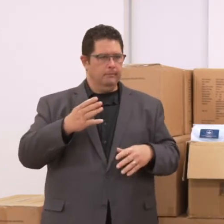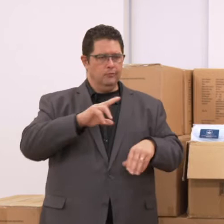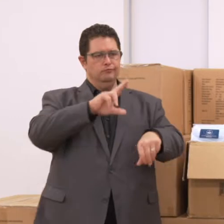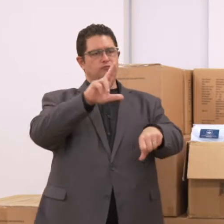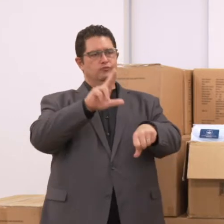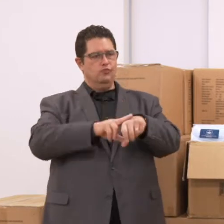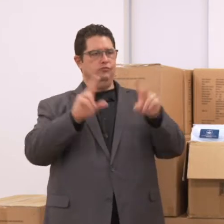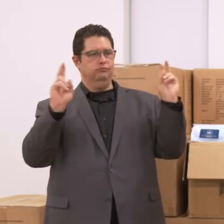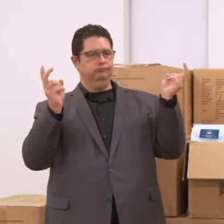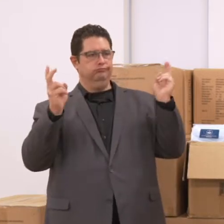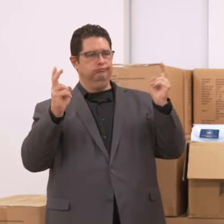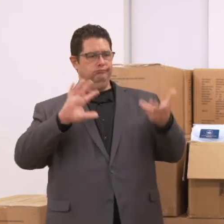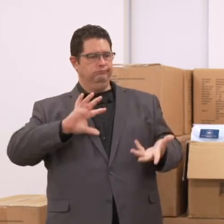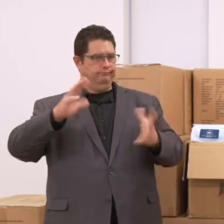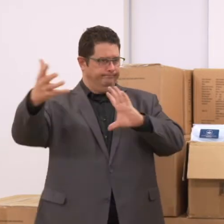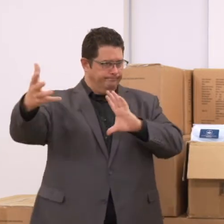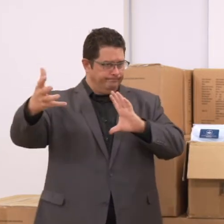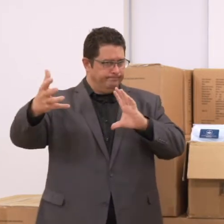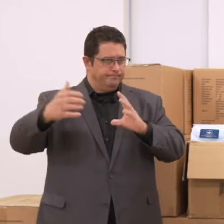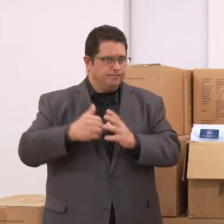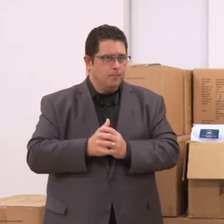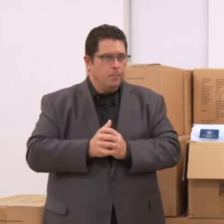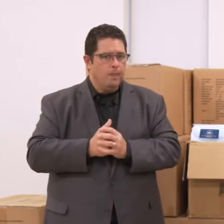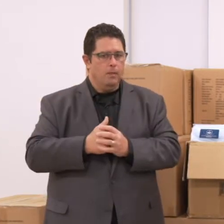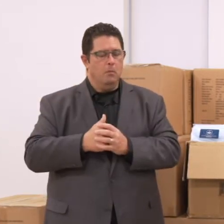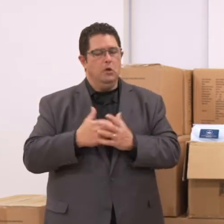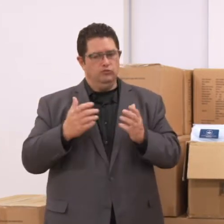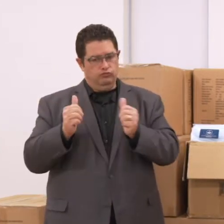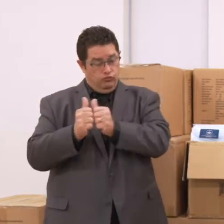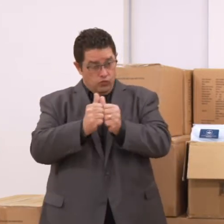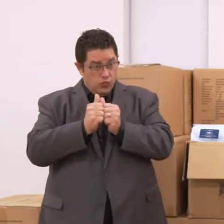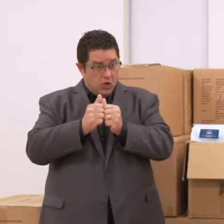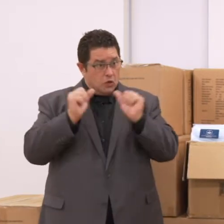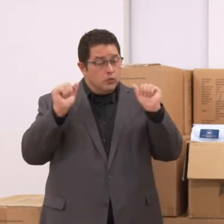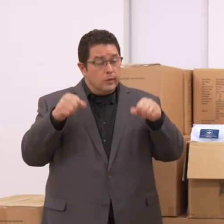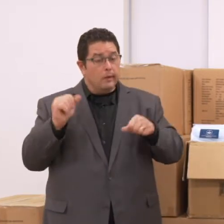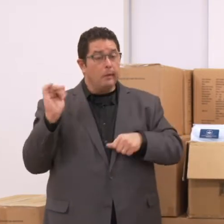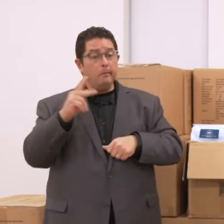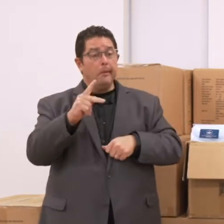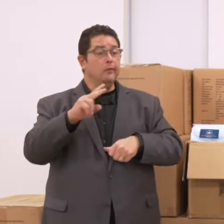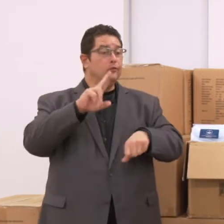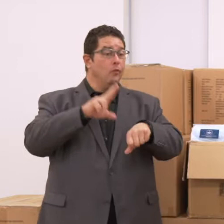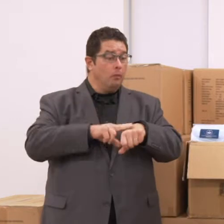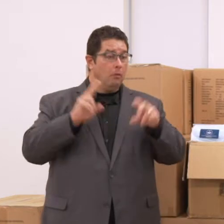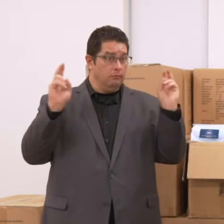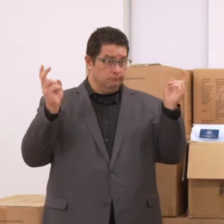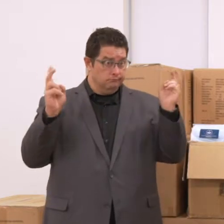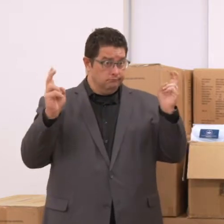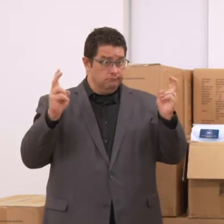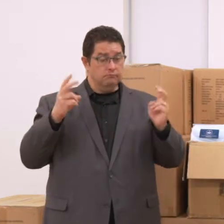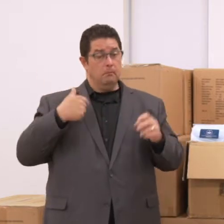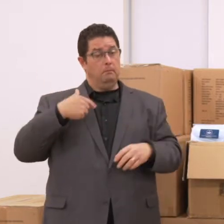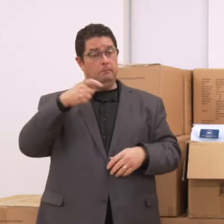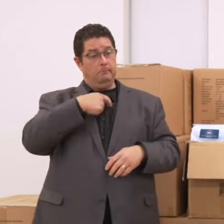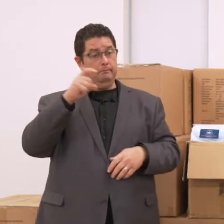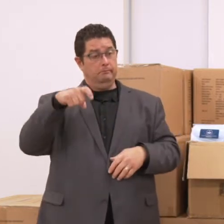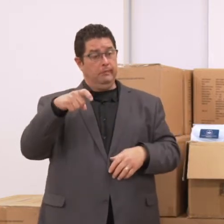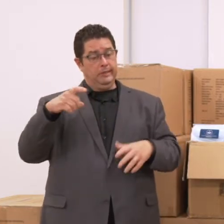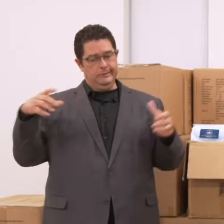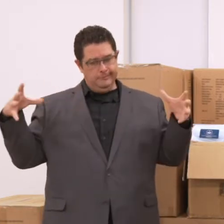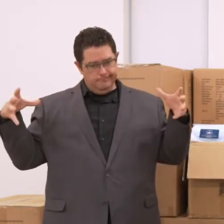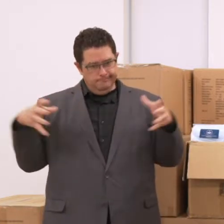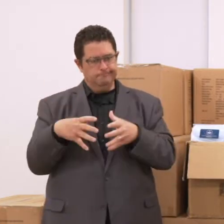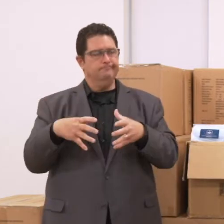altogether. But together we can get back to normal, but we must stand united, work together, and make the